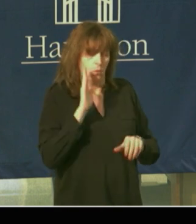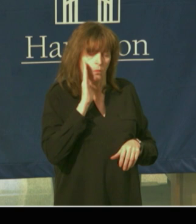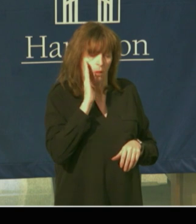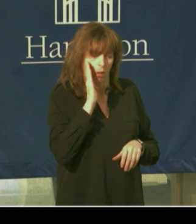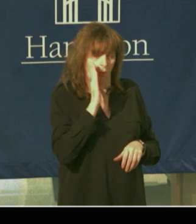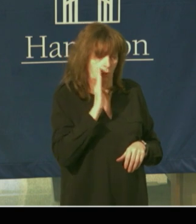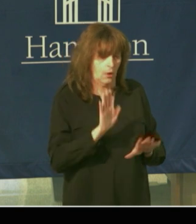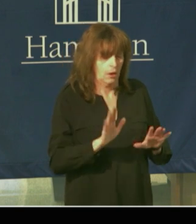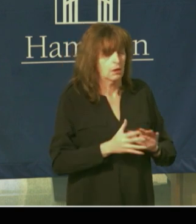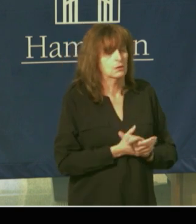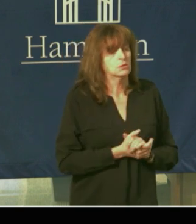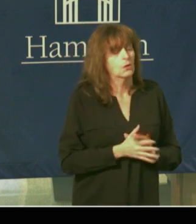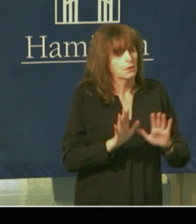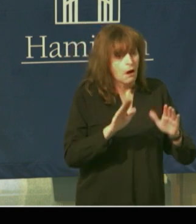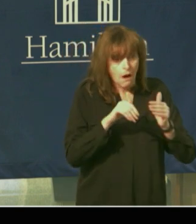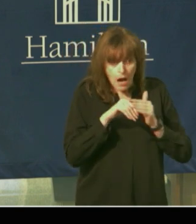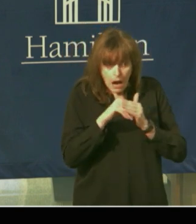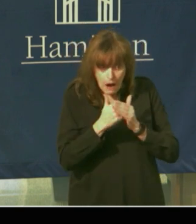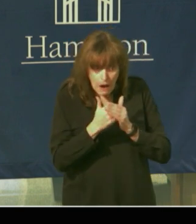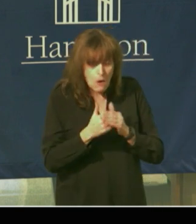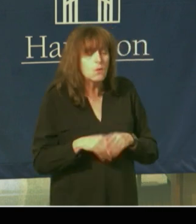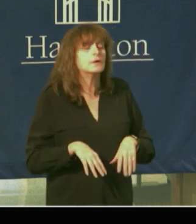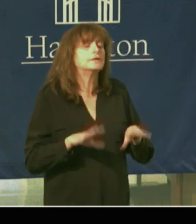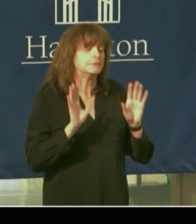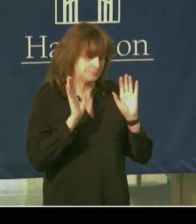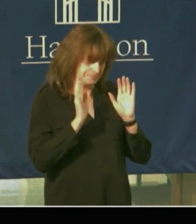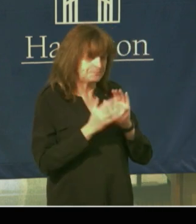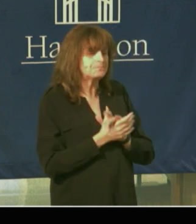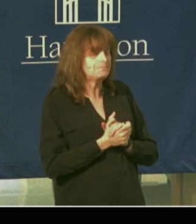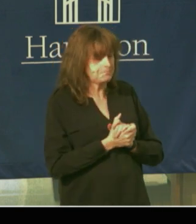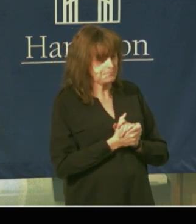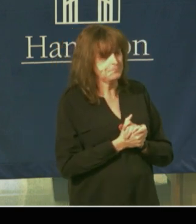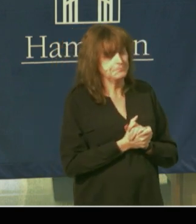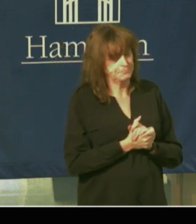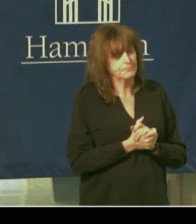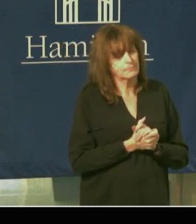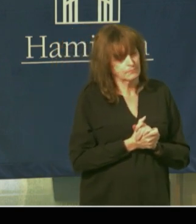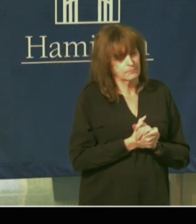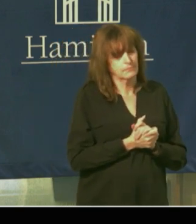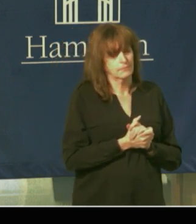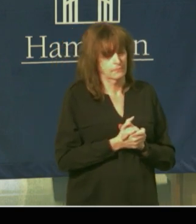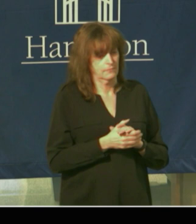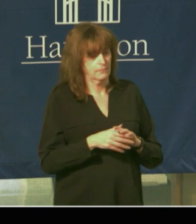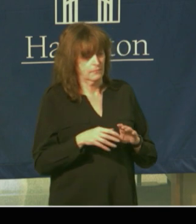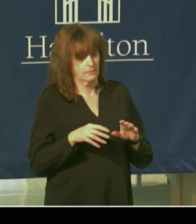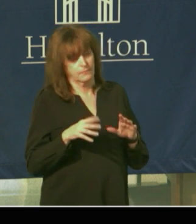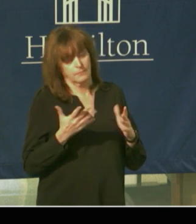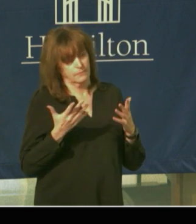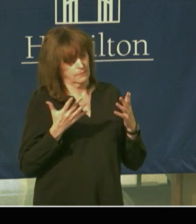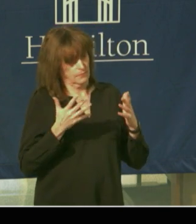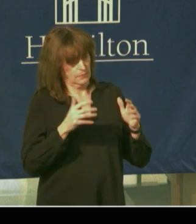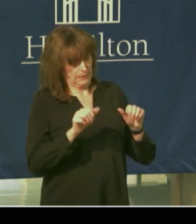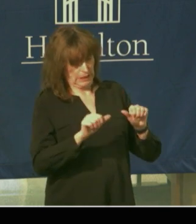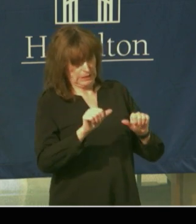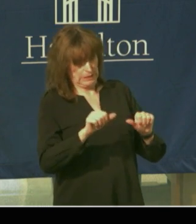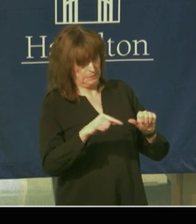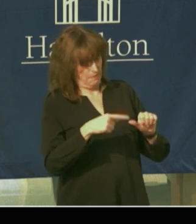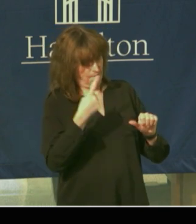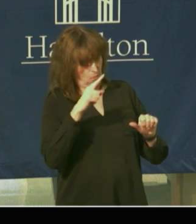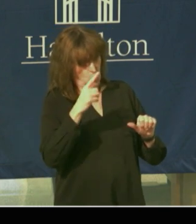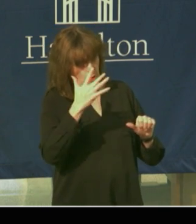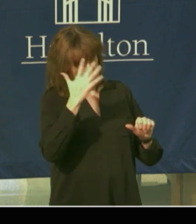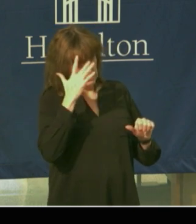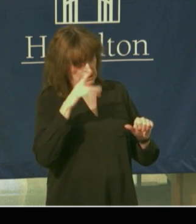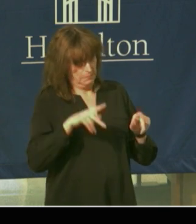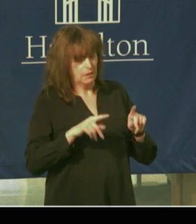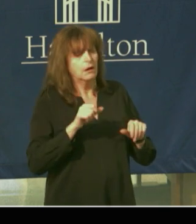foremost, and I can't highlight this enough, this is a test that's meant to diagnose sick people. This is not a screening test.